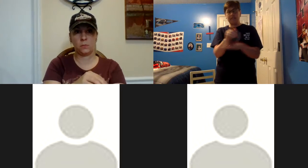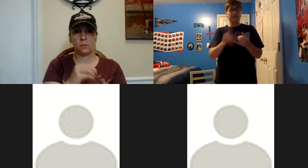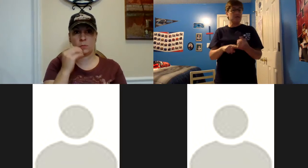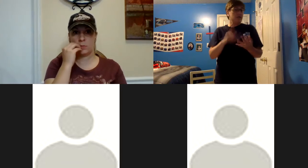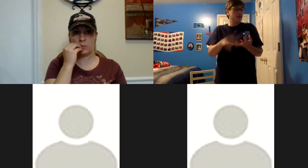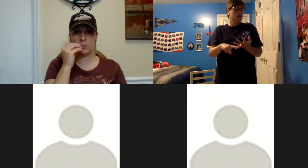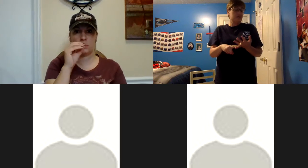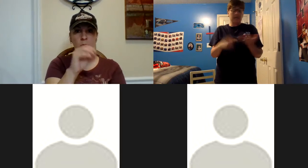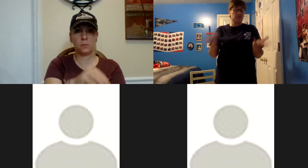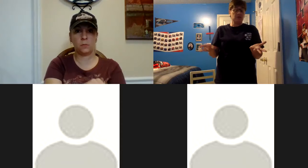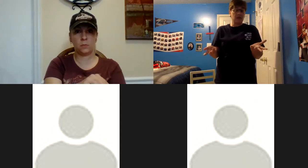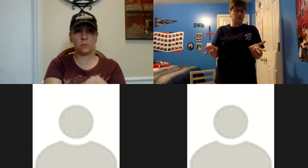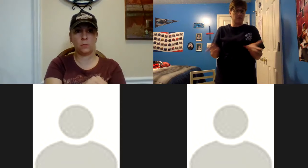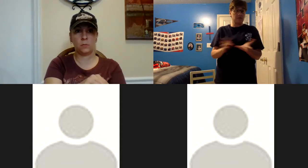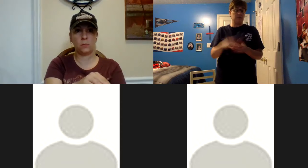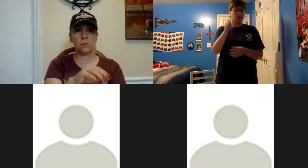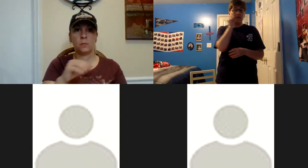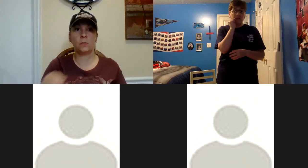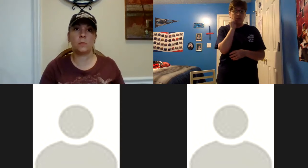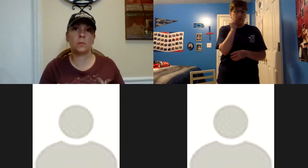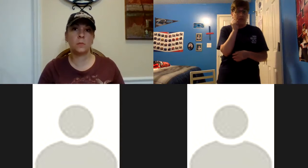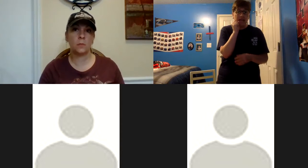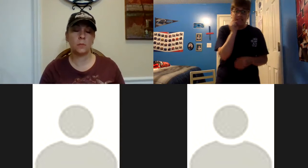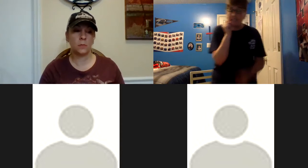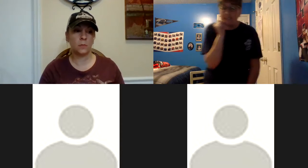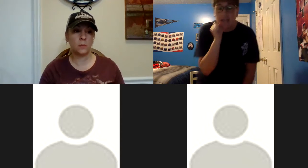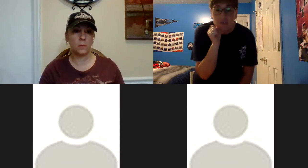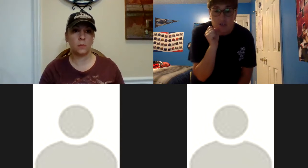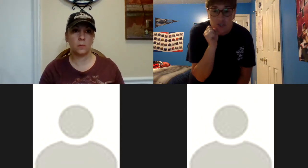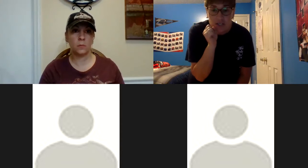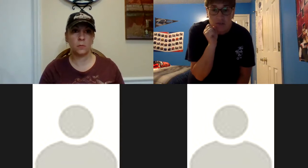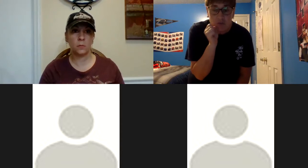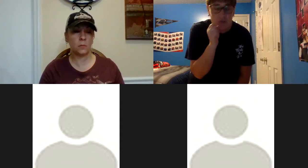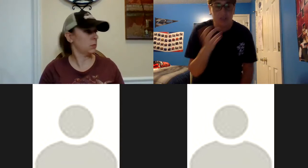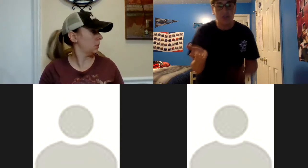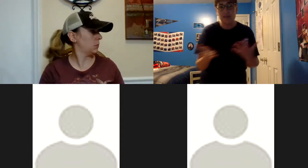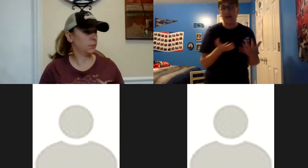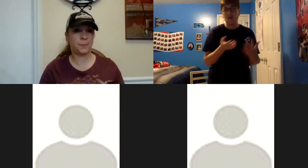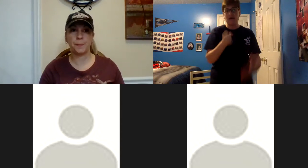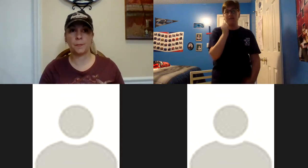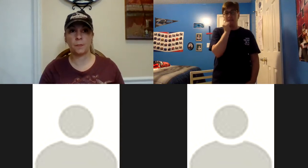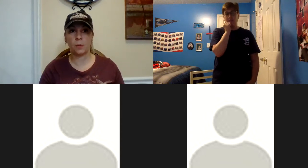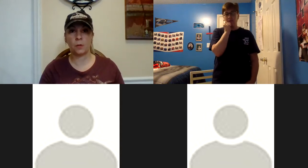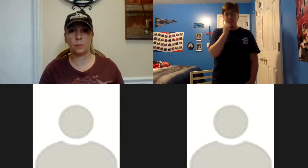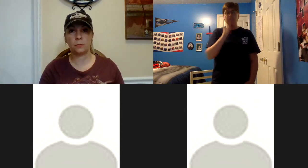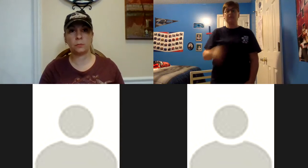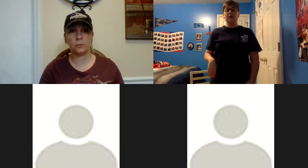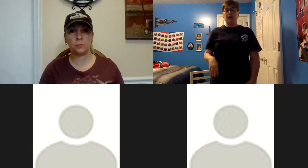night is dinner. It could also, and also supper, you know, and then you could do the S at the side of your chin if you wanted to do it that way,